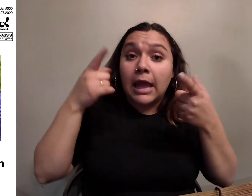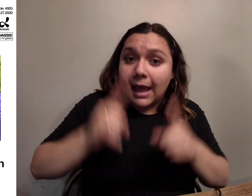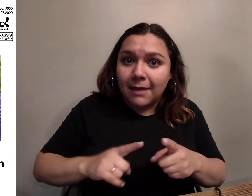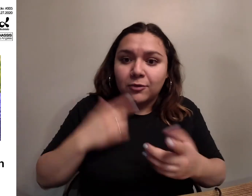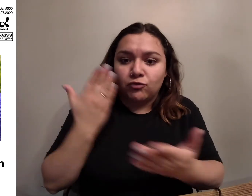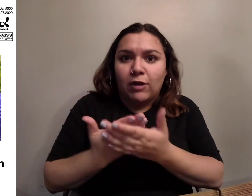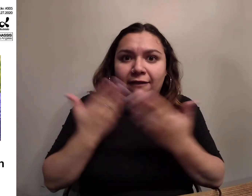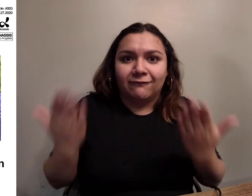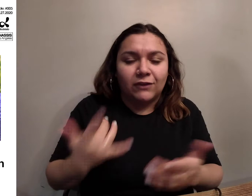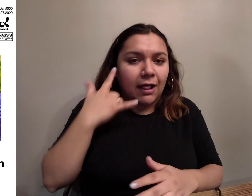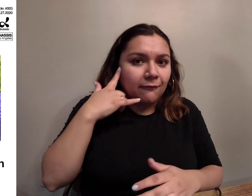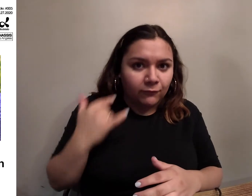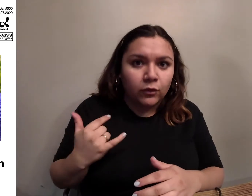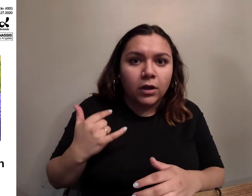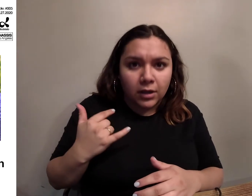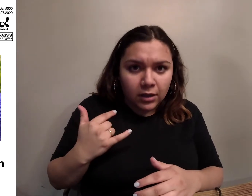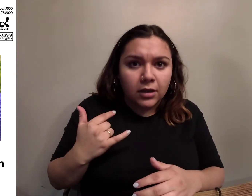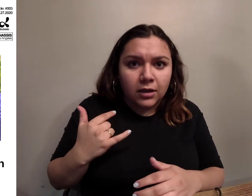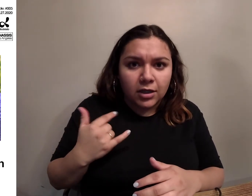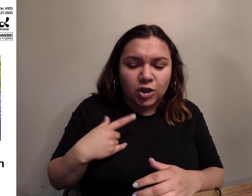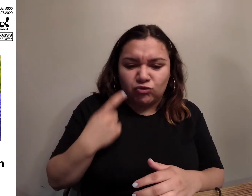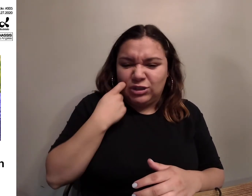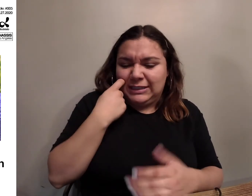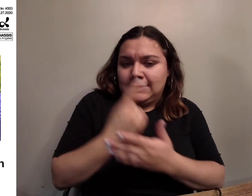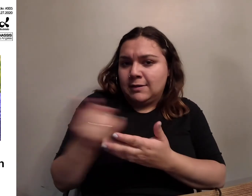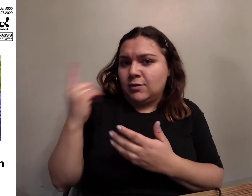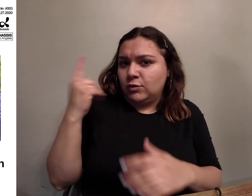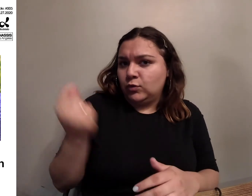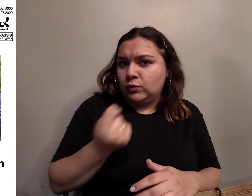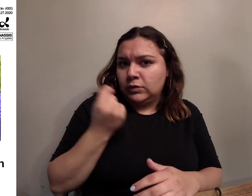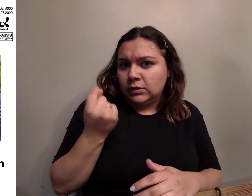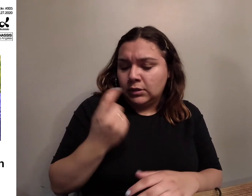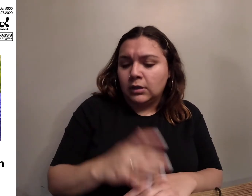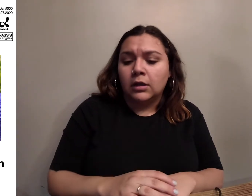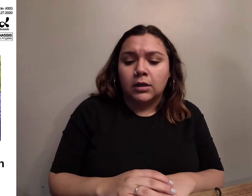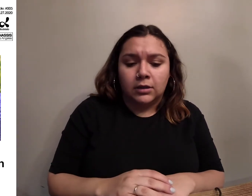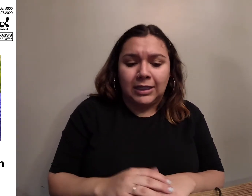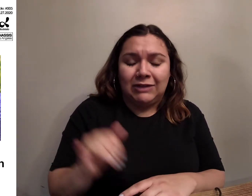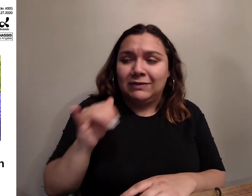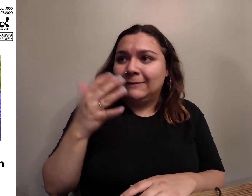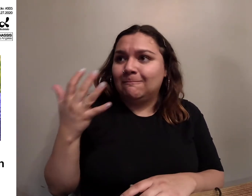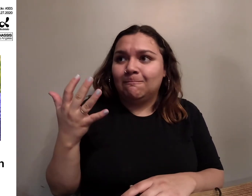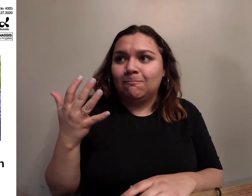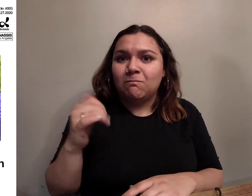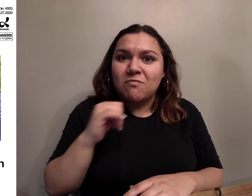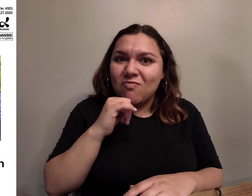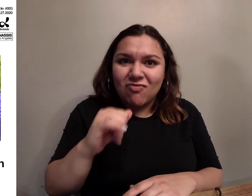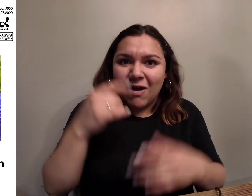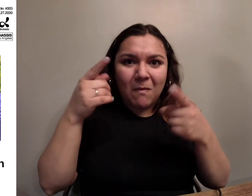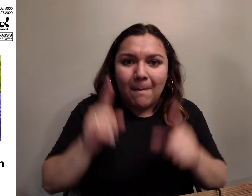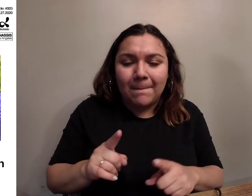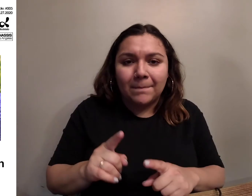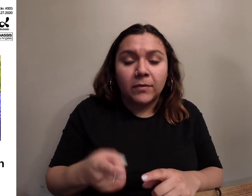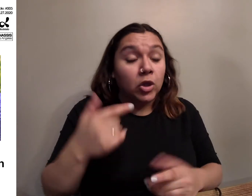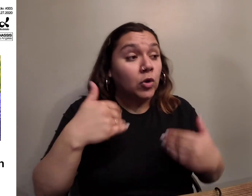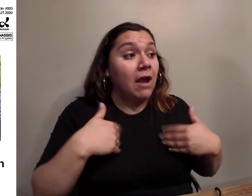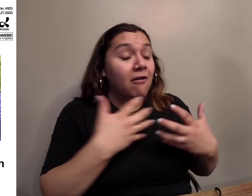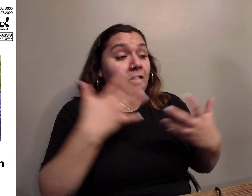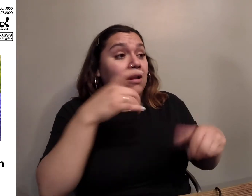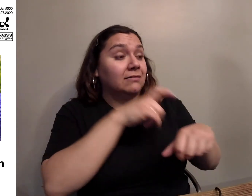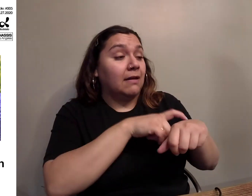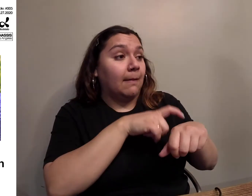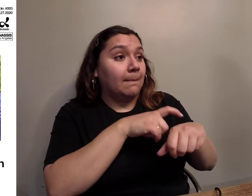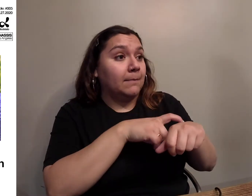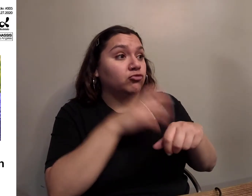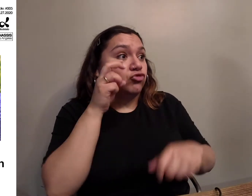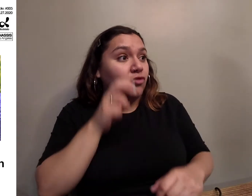to California just last Tuesday, it was not the case. You've spent a lot of